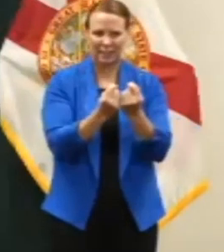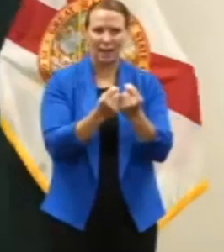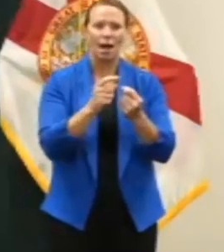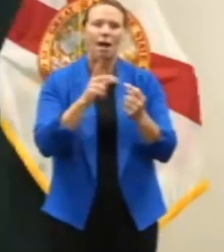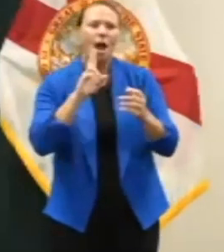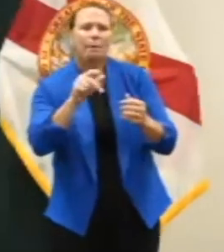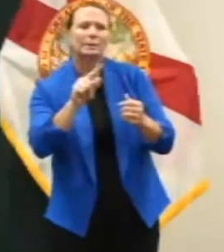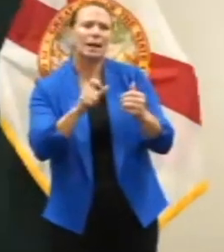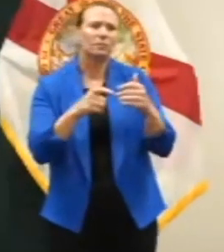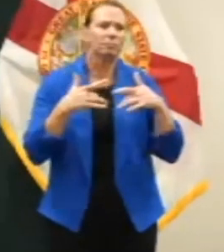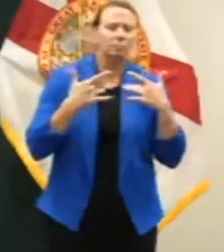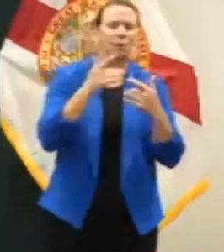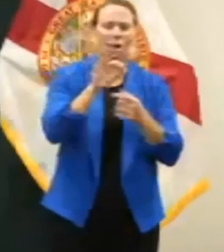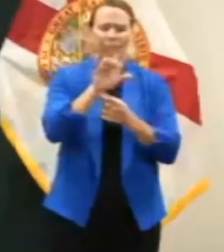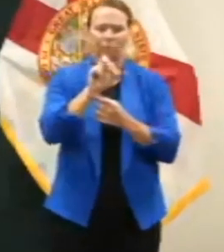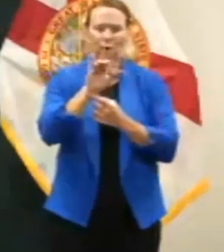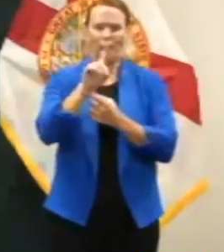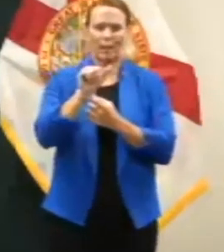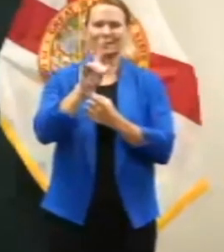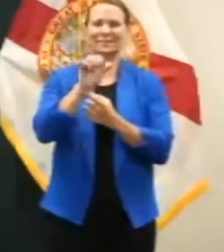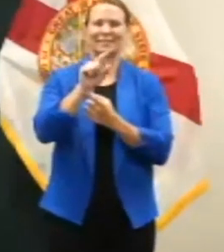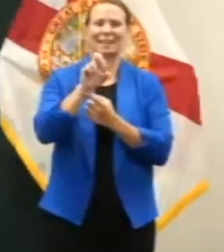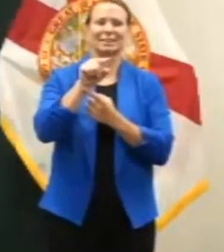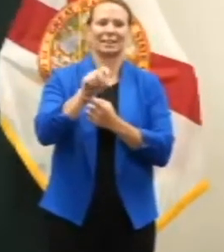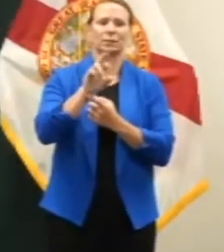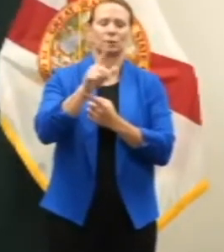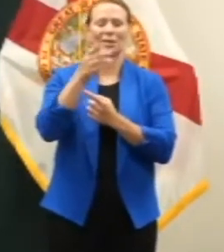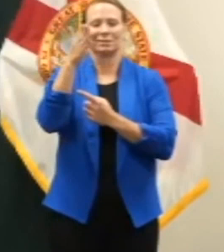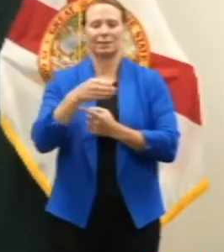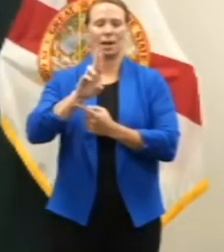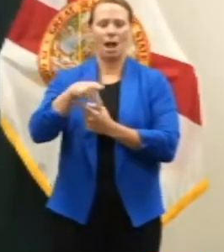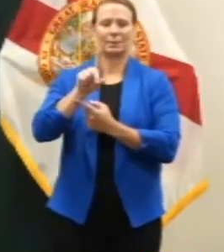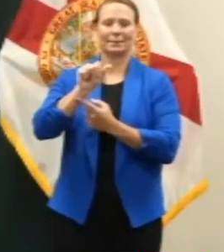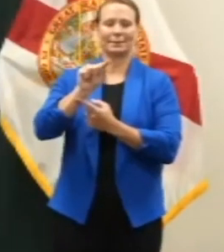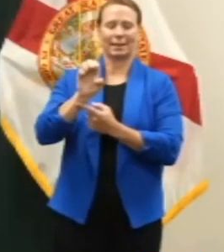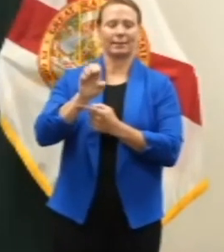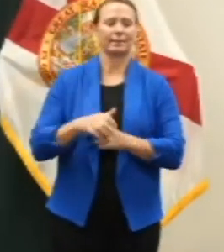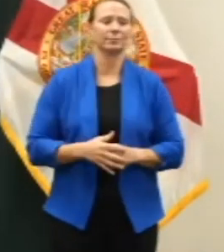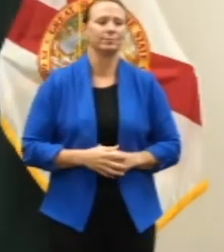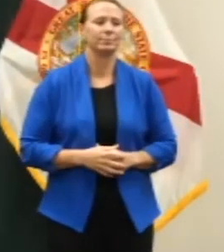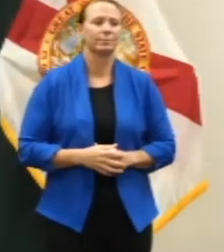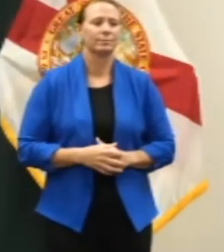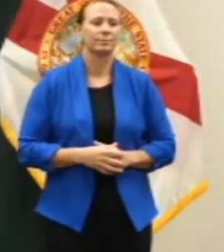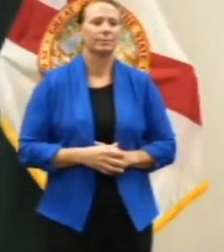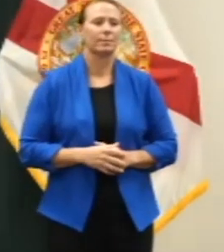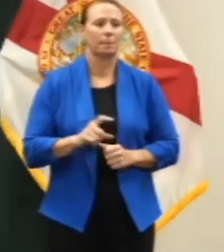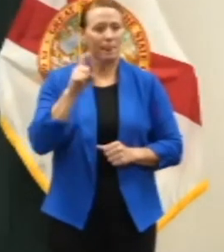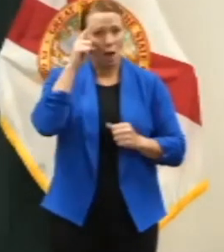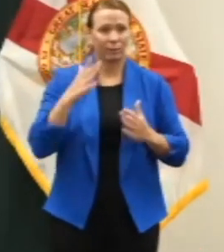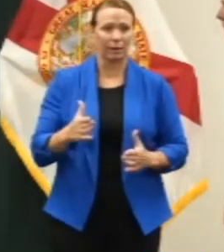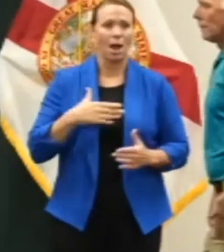floridadisaster.org/updates. Again, thank you for your leadership. Okay. All right, we're going to have our EM Director, John McDonald, come up.